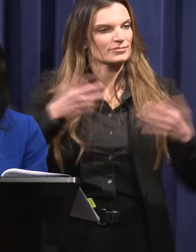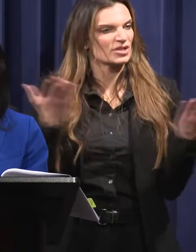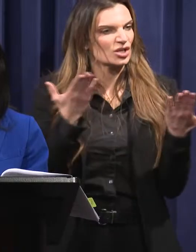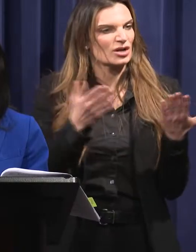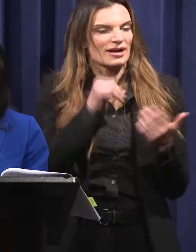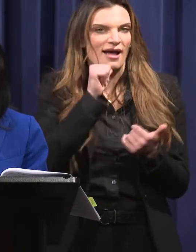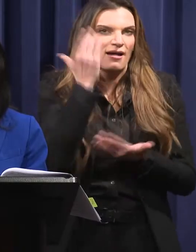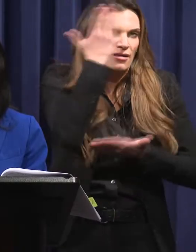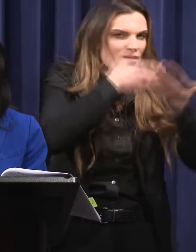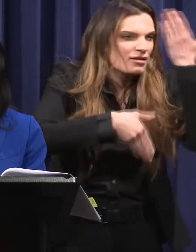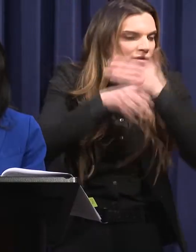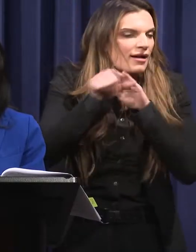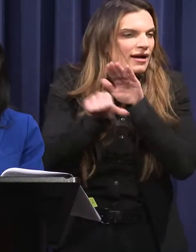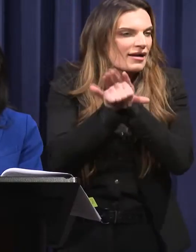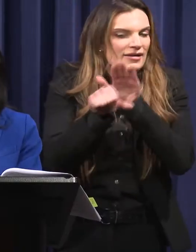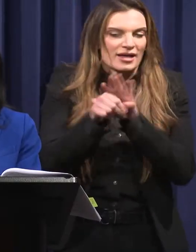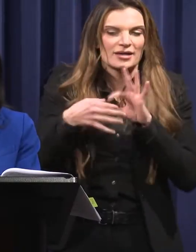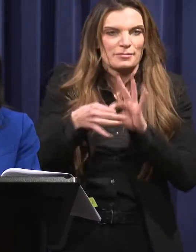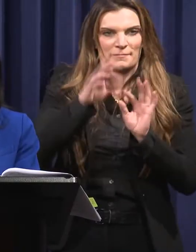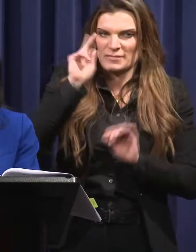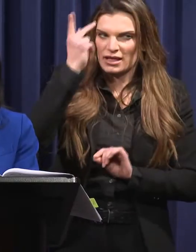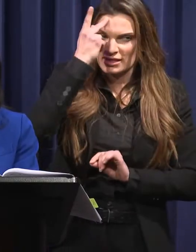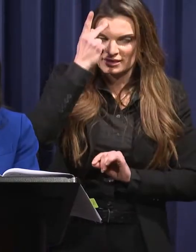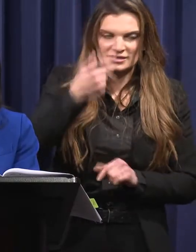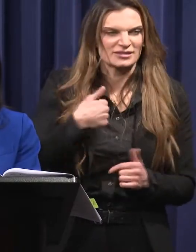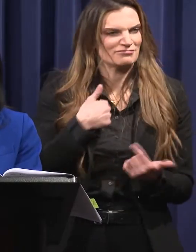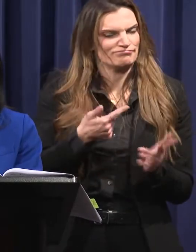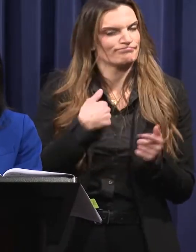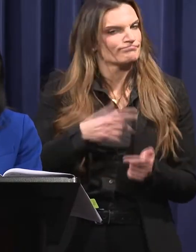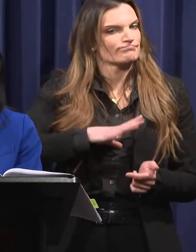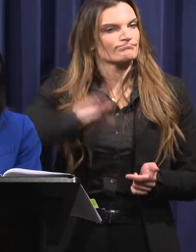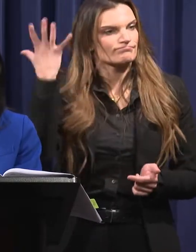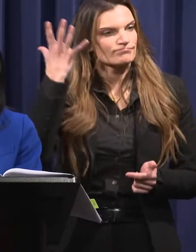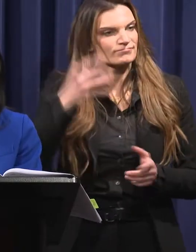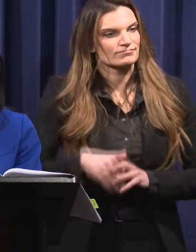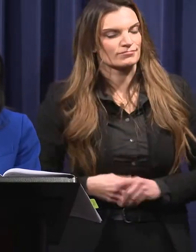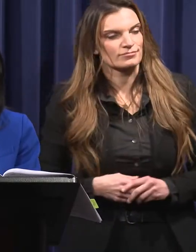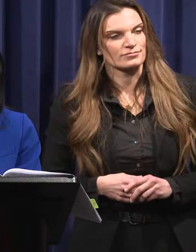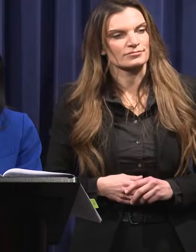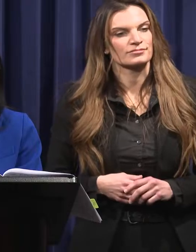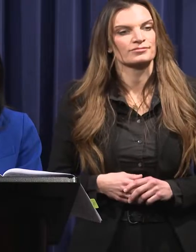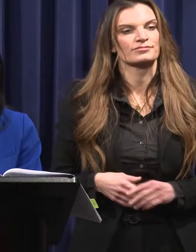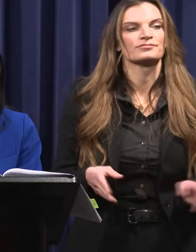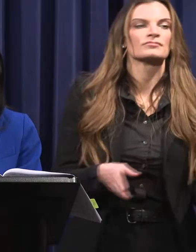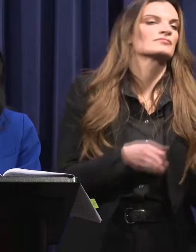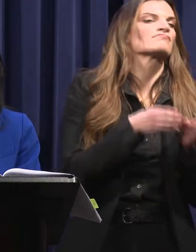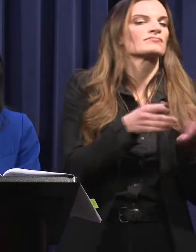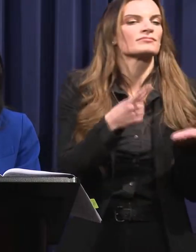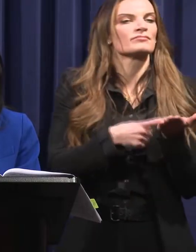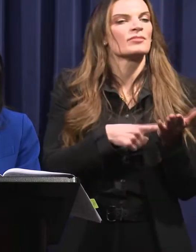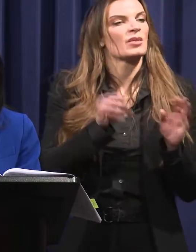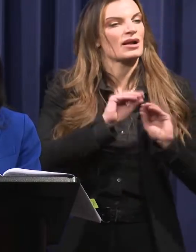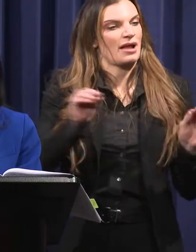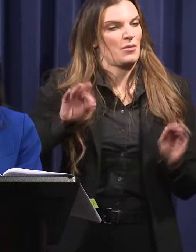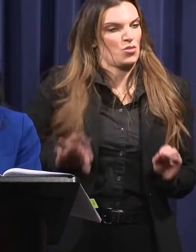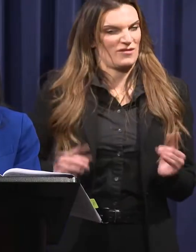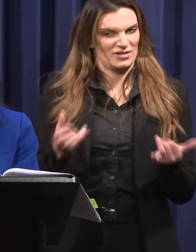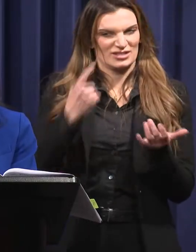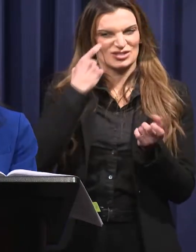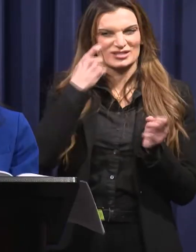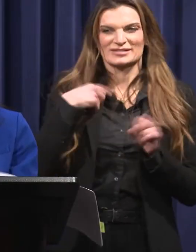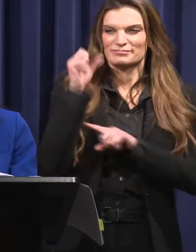law enforcement. Now, I'd like to be clear about the types of social welfare nonprofits we're discussing